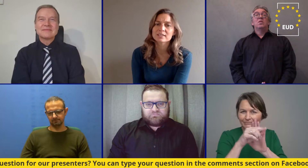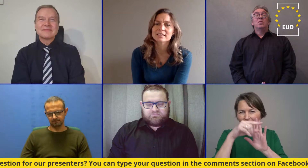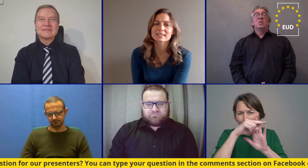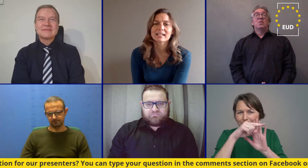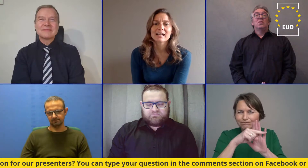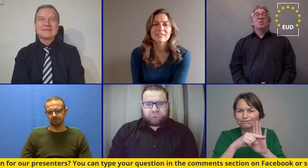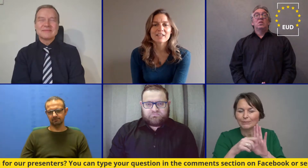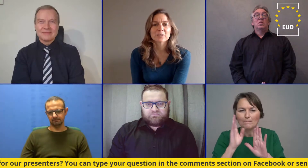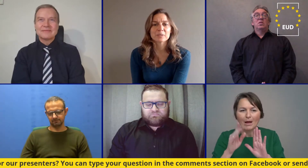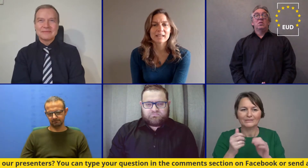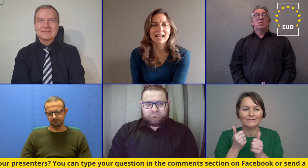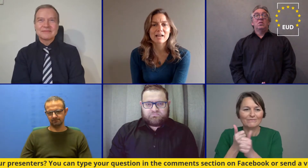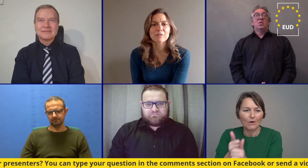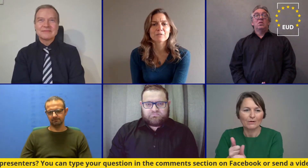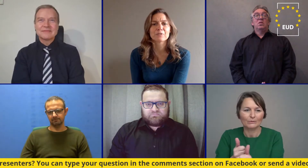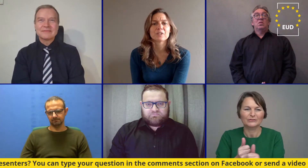important that we have